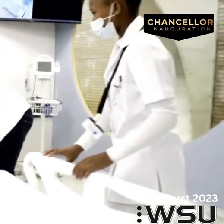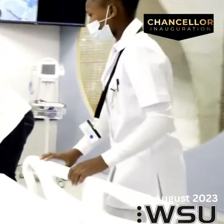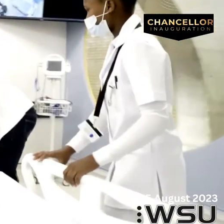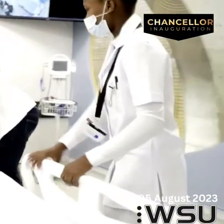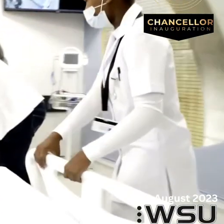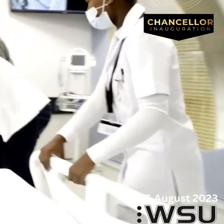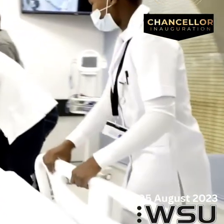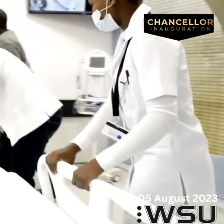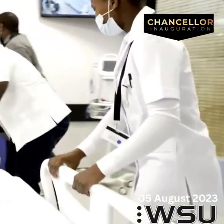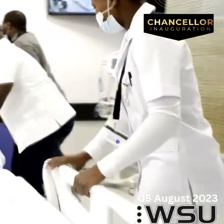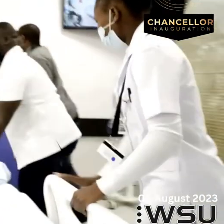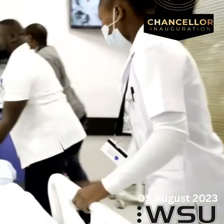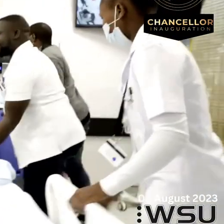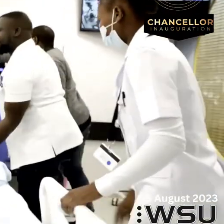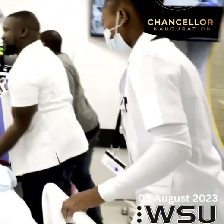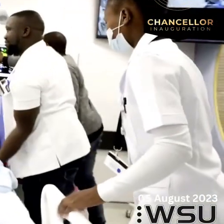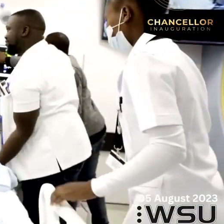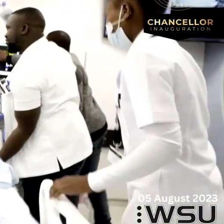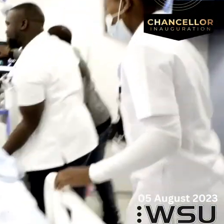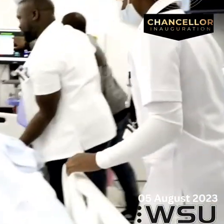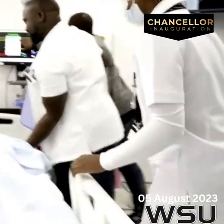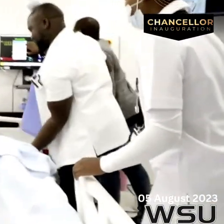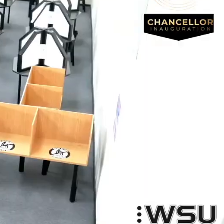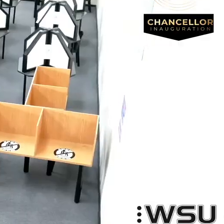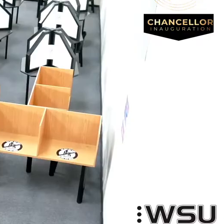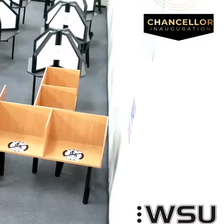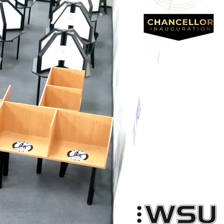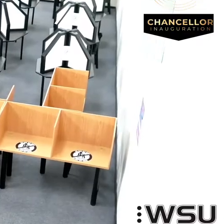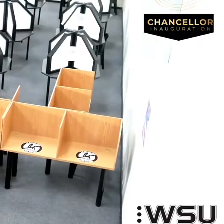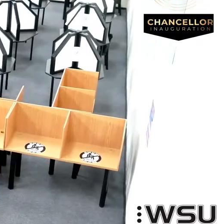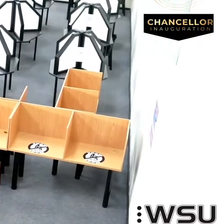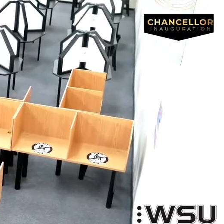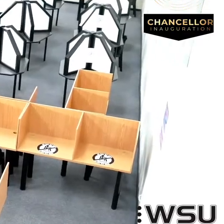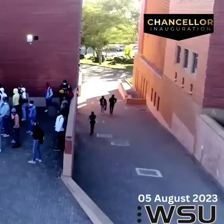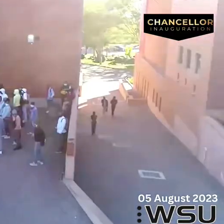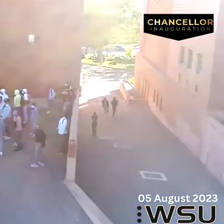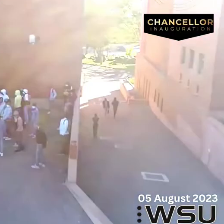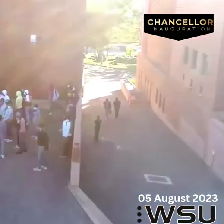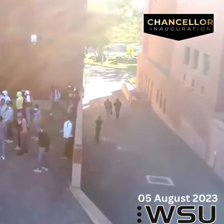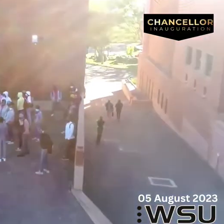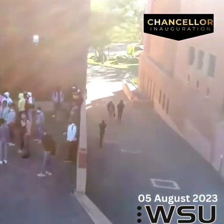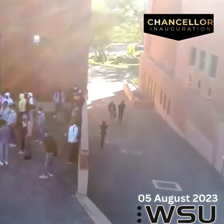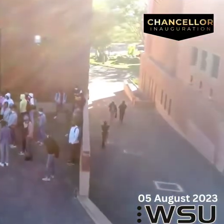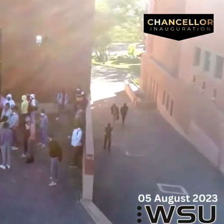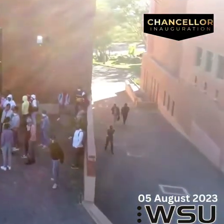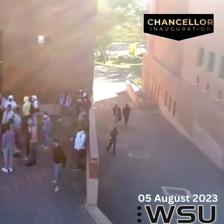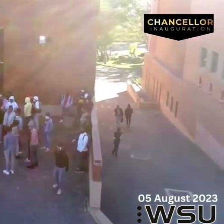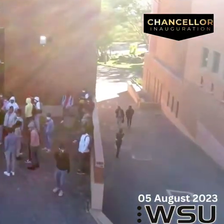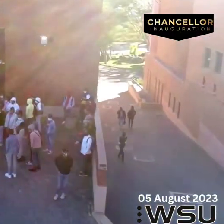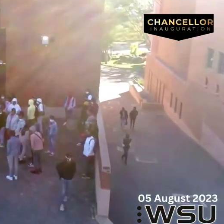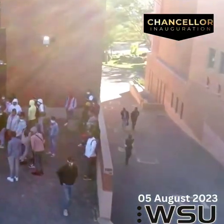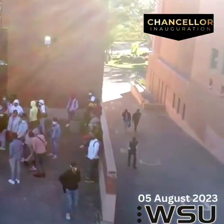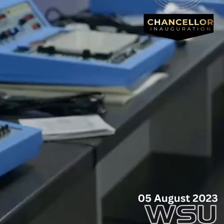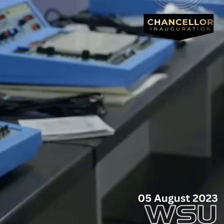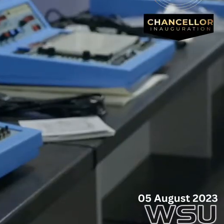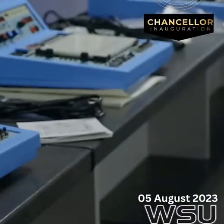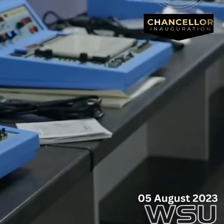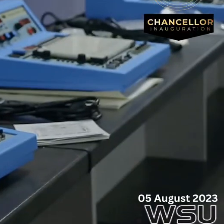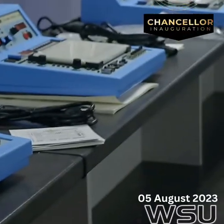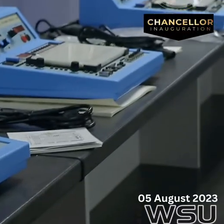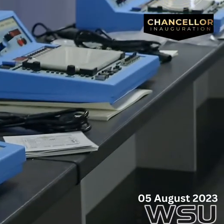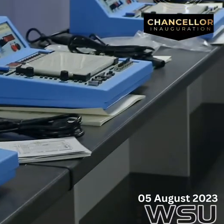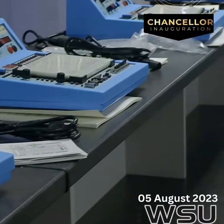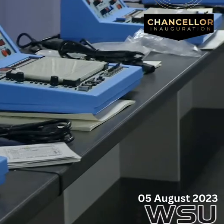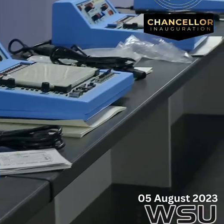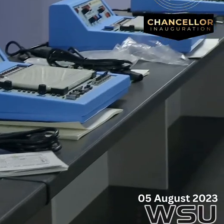Sisulu University has realigned itself for improved quality and operational efficiency by rationalizing and consolidating